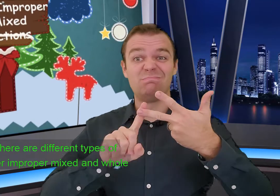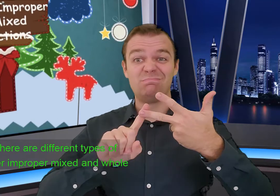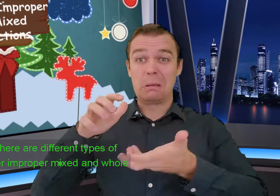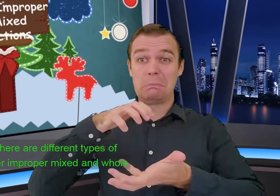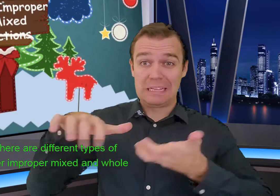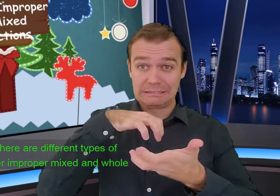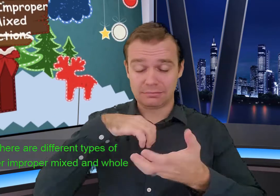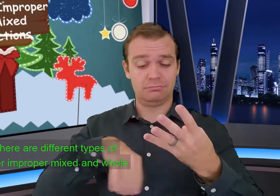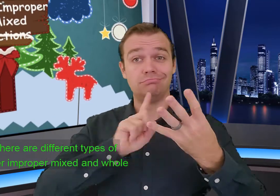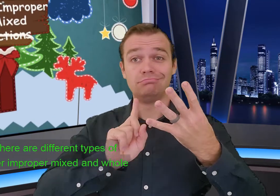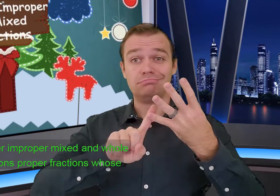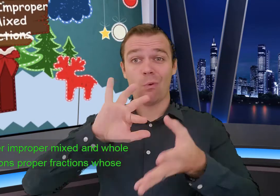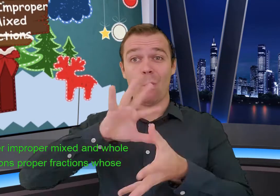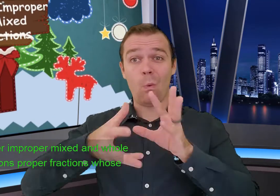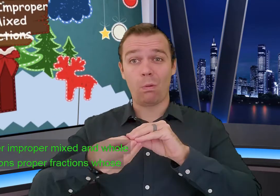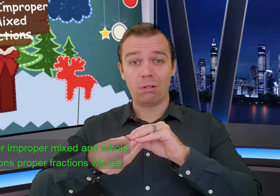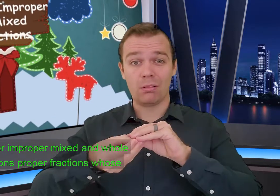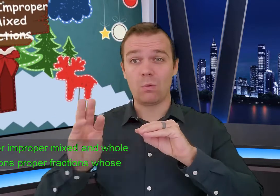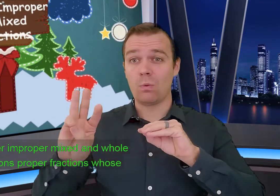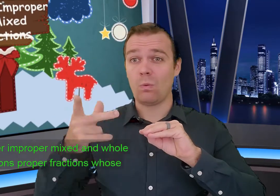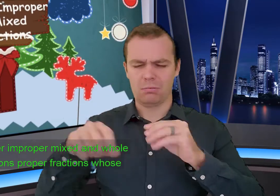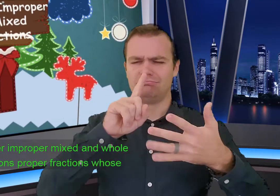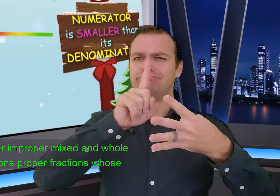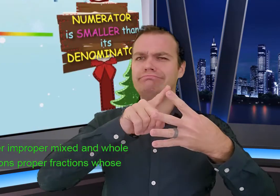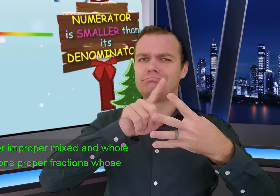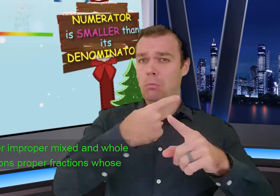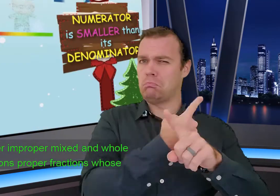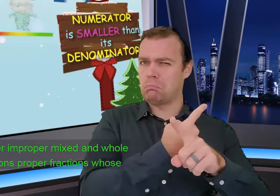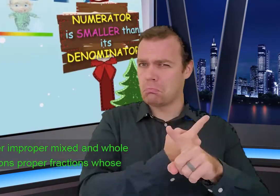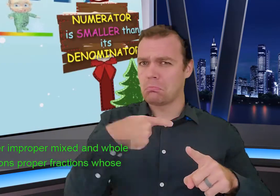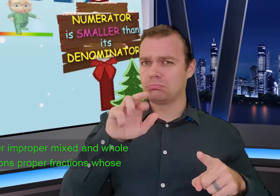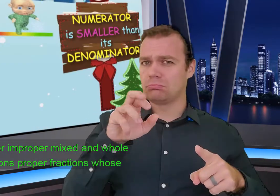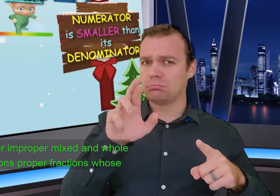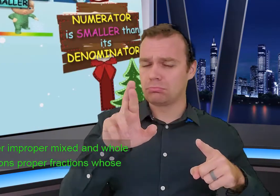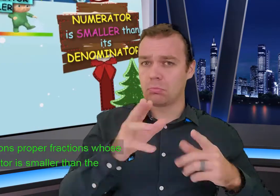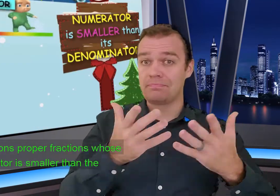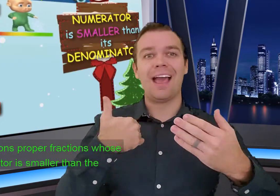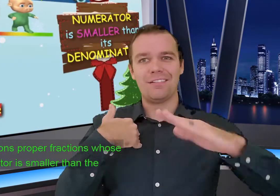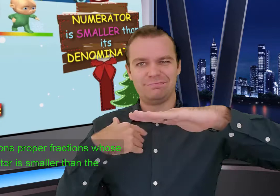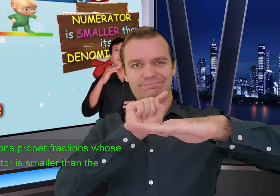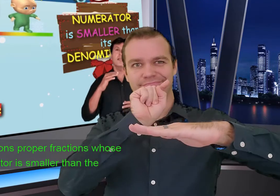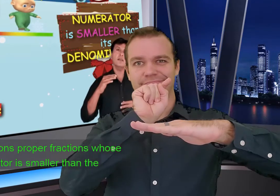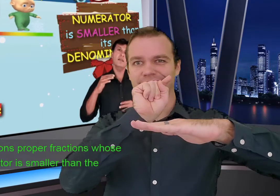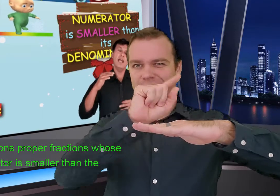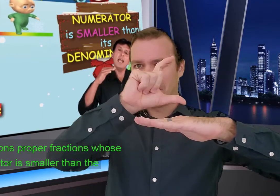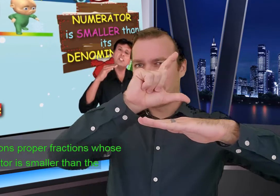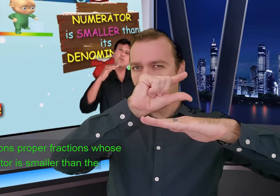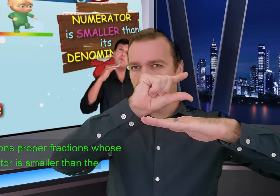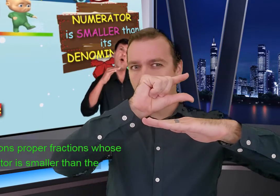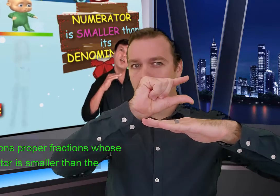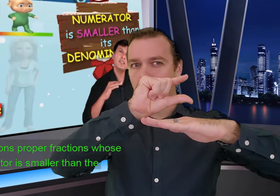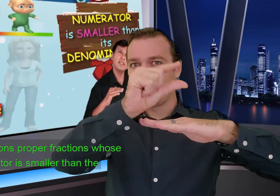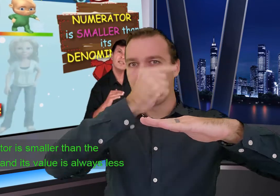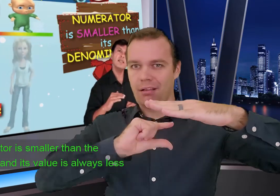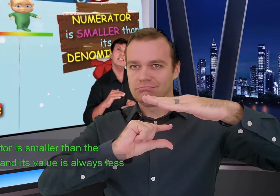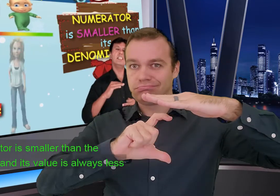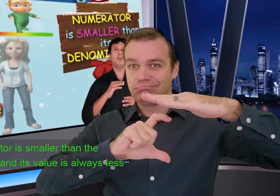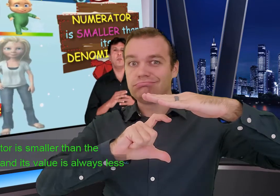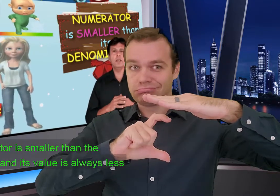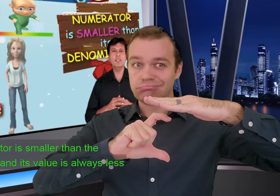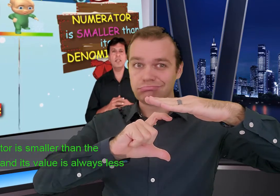mixed, and whole. Proper fractions whose numerator is smaller than